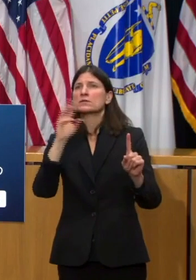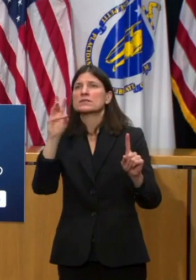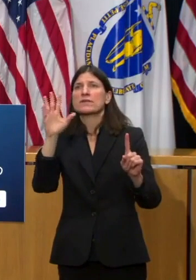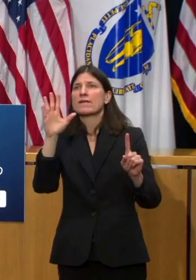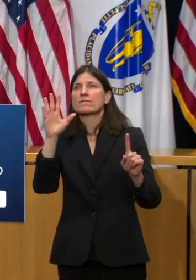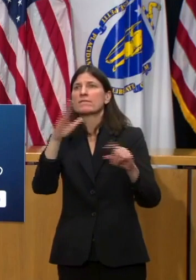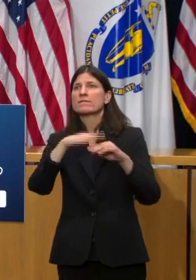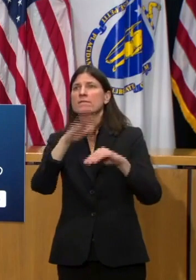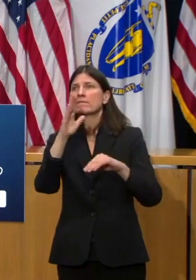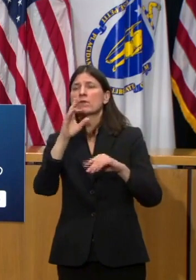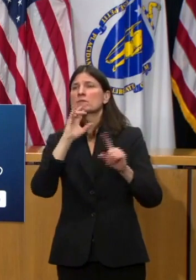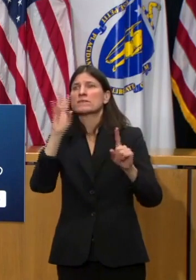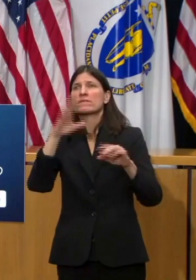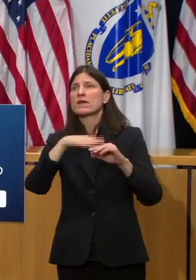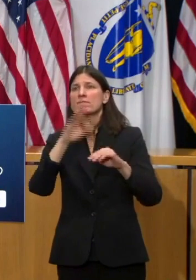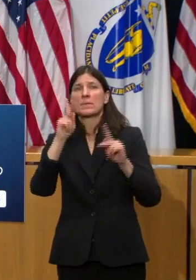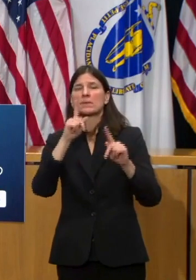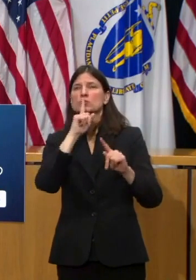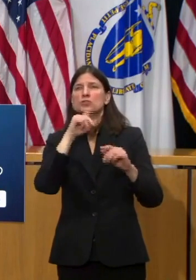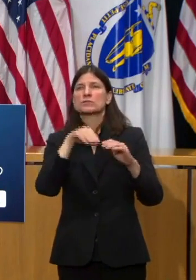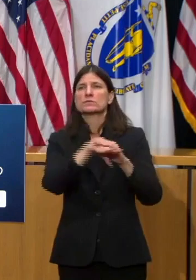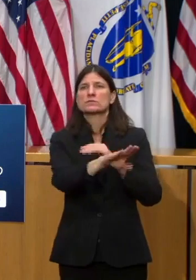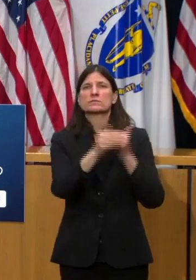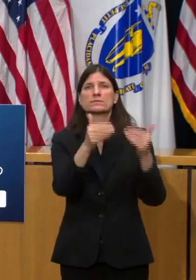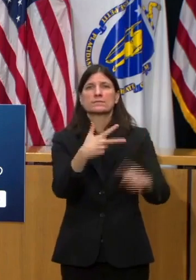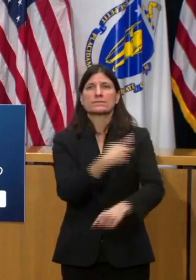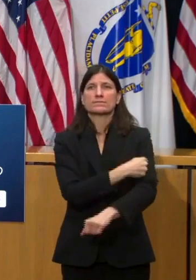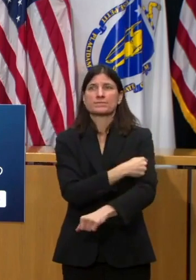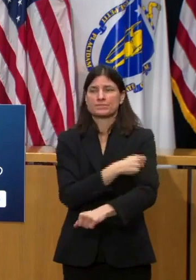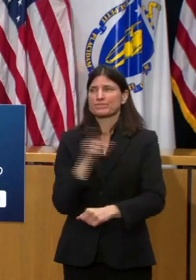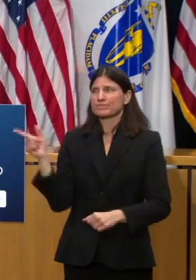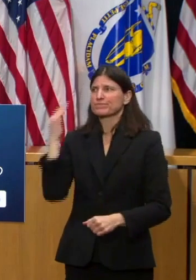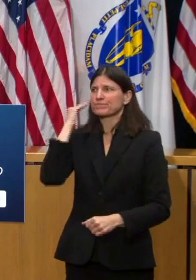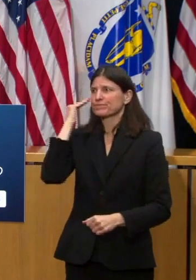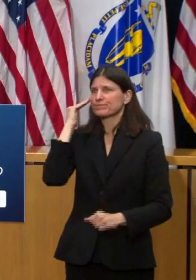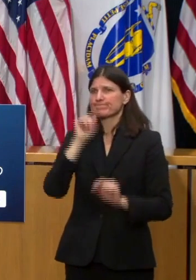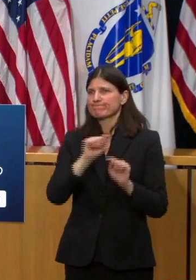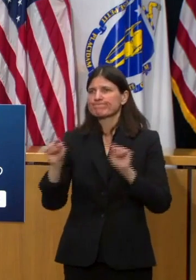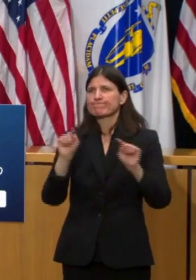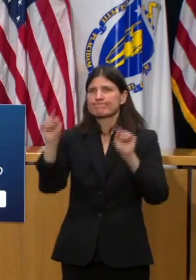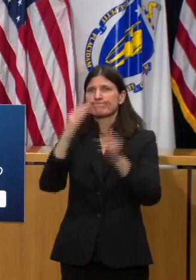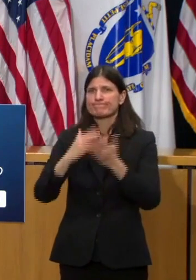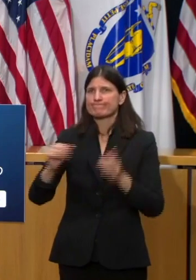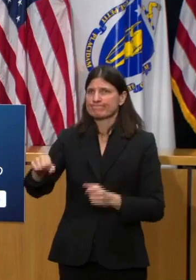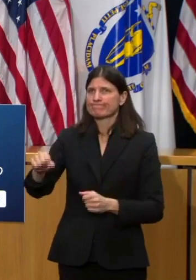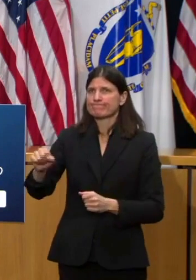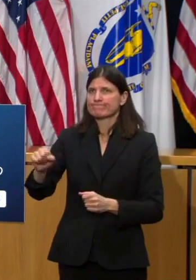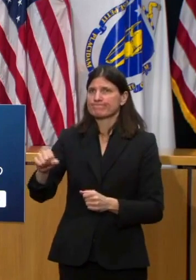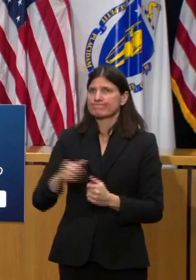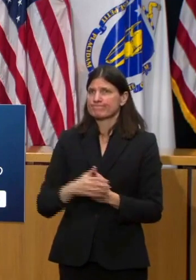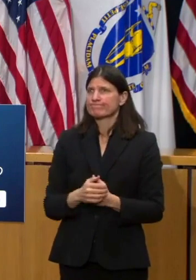be a PCA, they could be a home health aide, they could be a lot of different things, and they would still qualify.